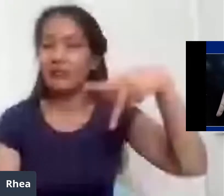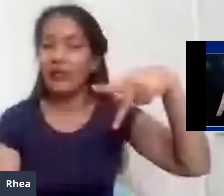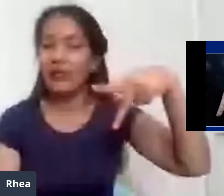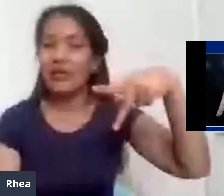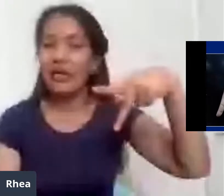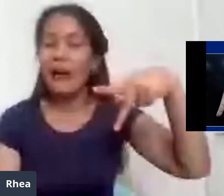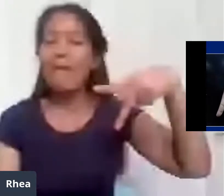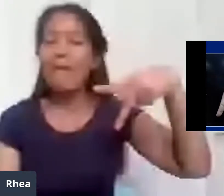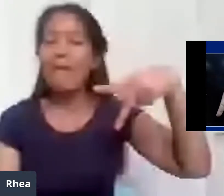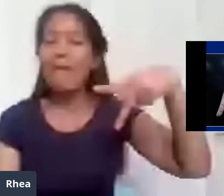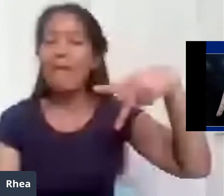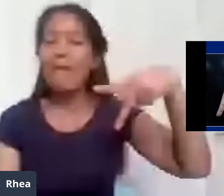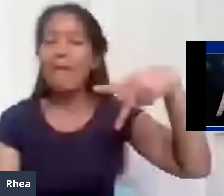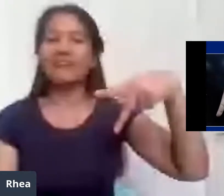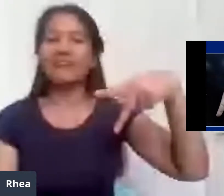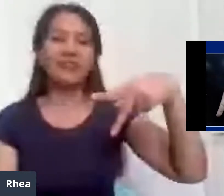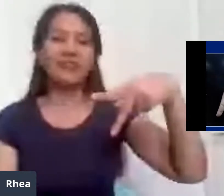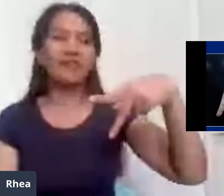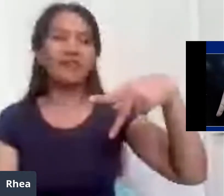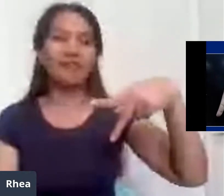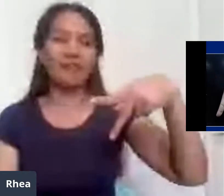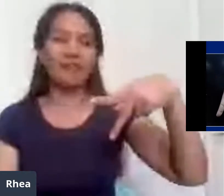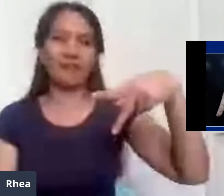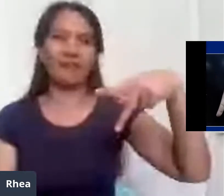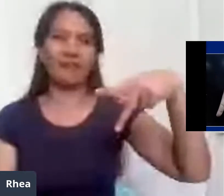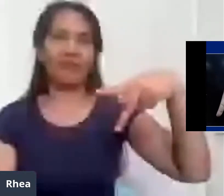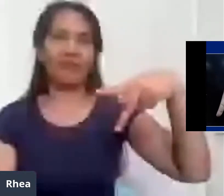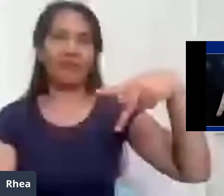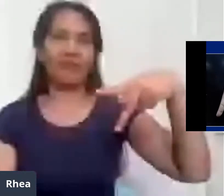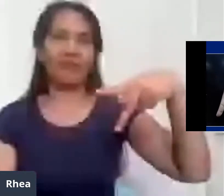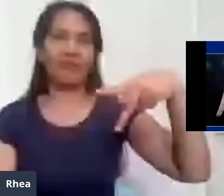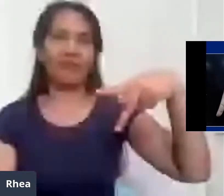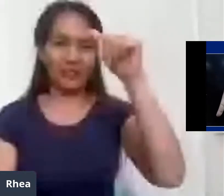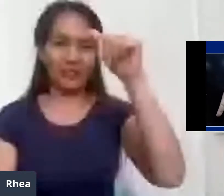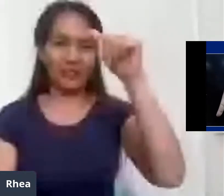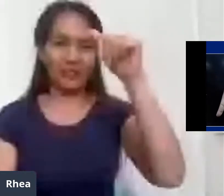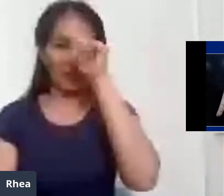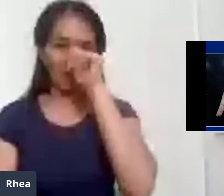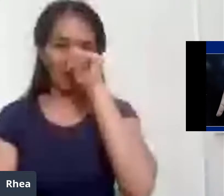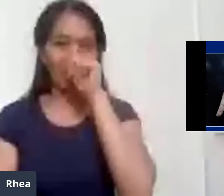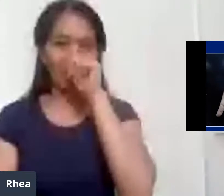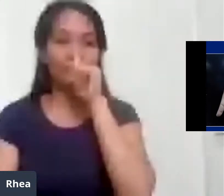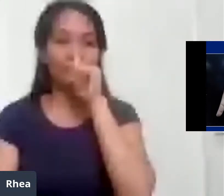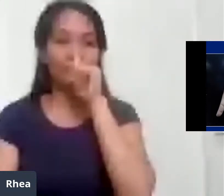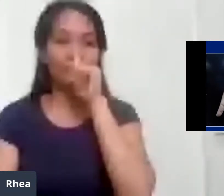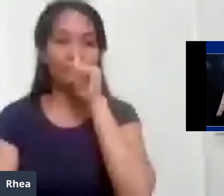letter P for the adjective patient.